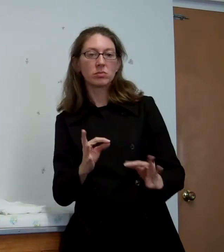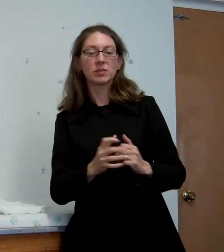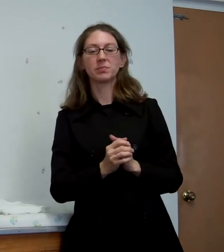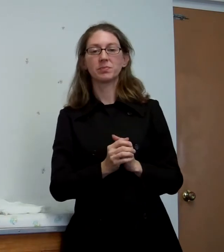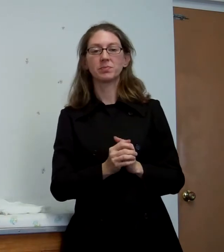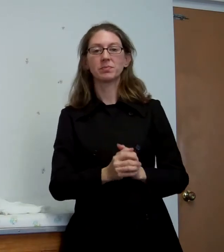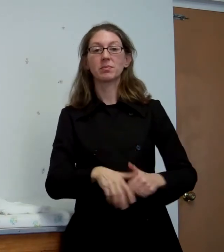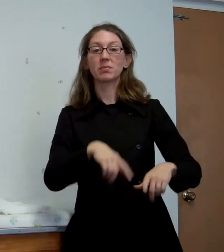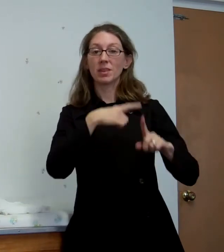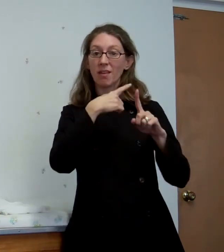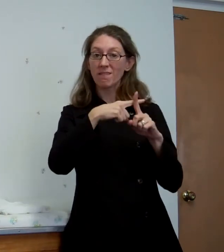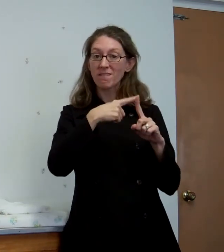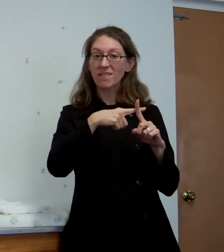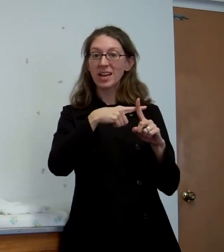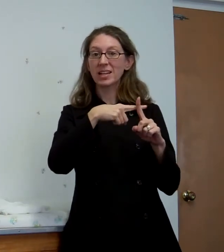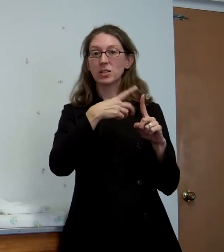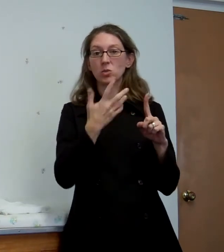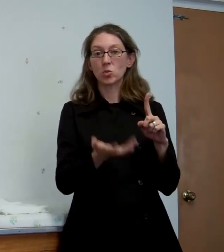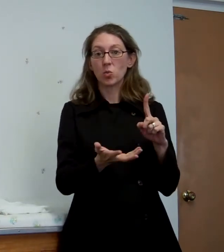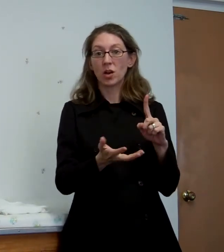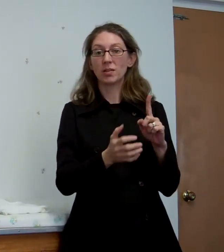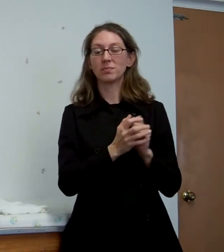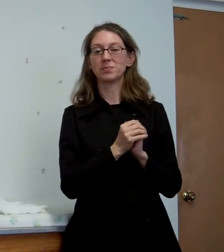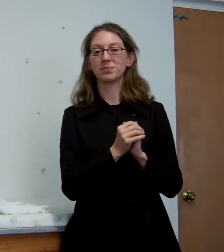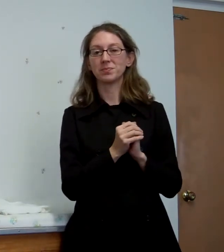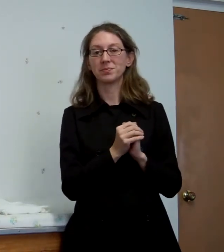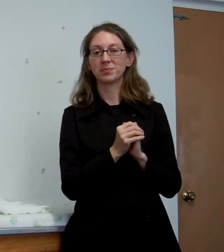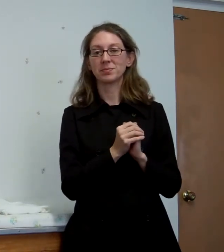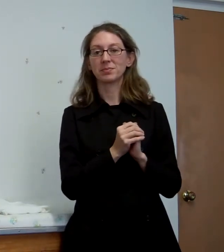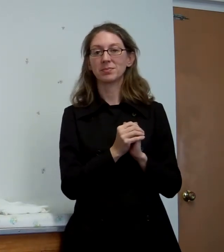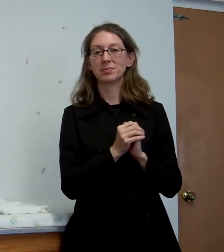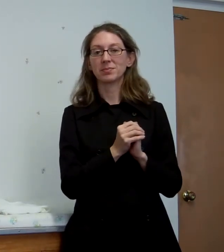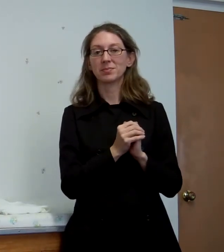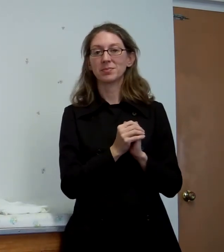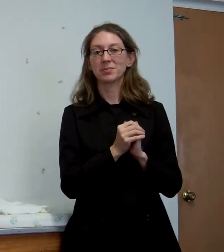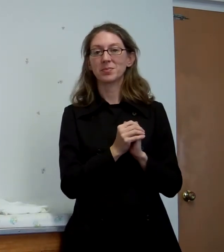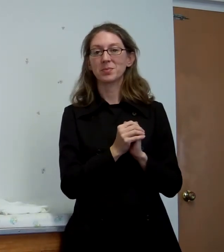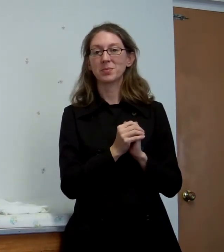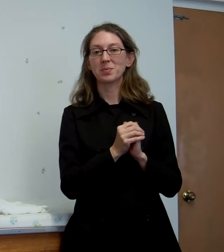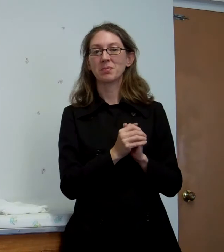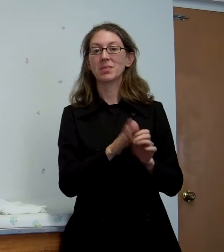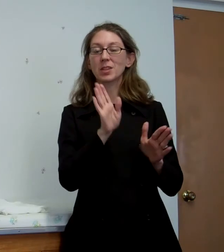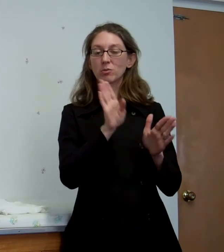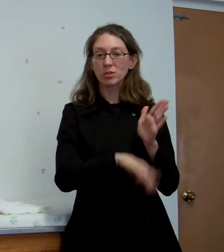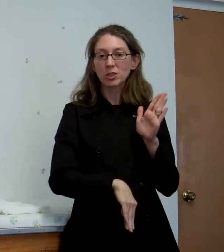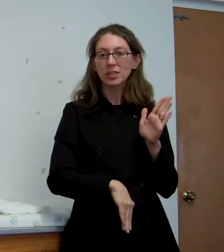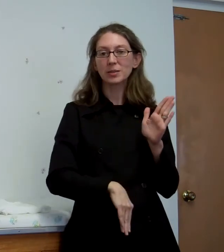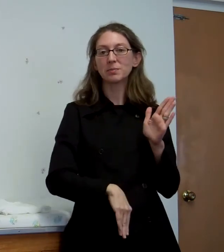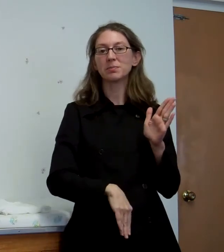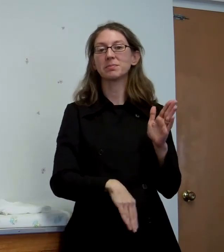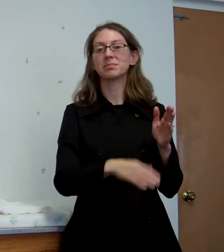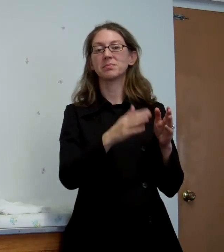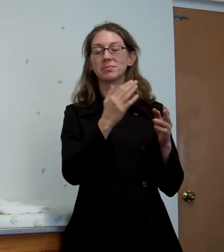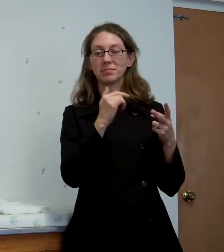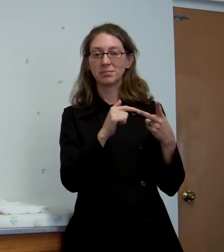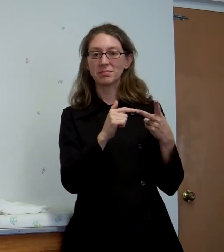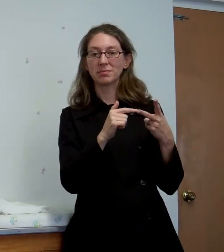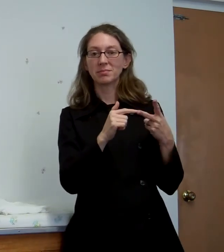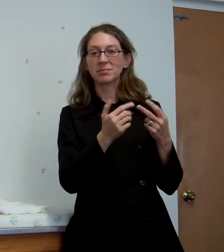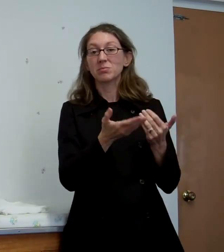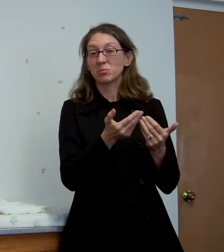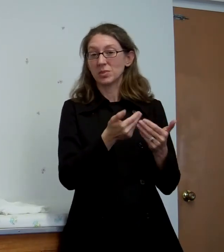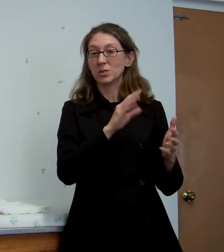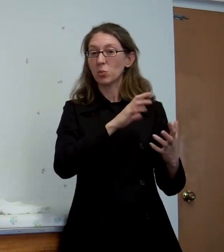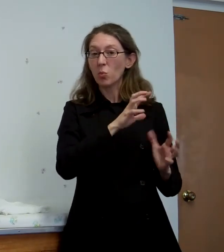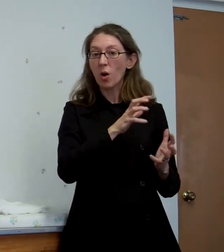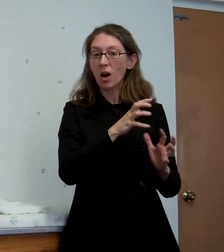The advantages of pre-folds are that they're cheap, they're easy to